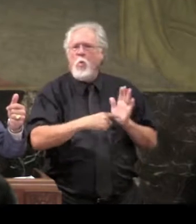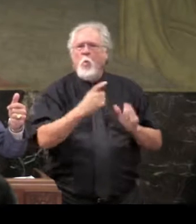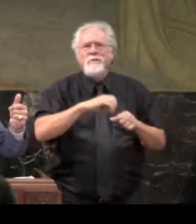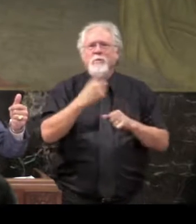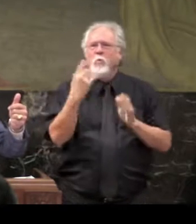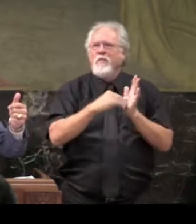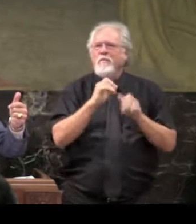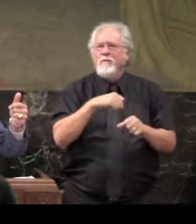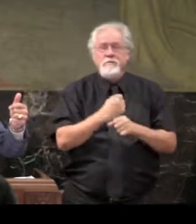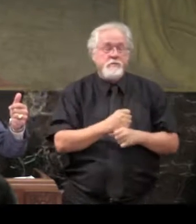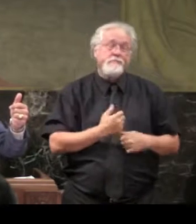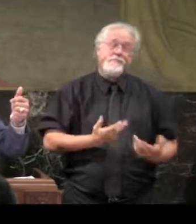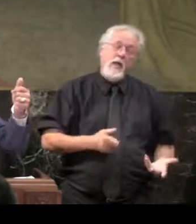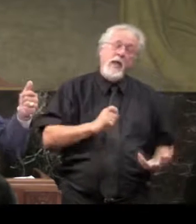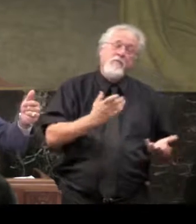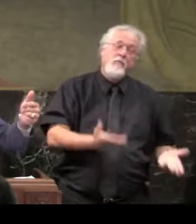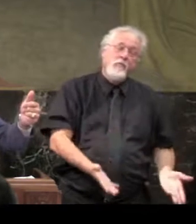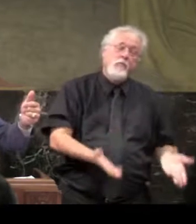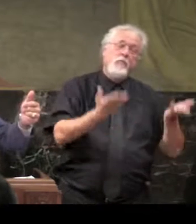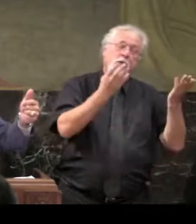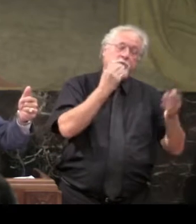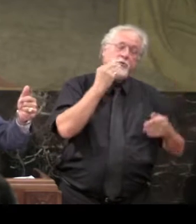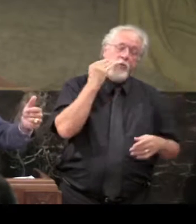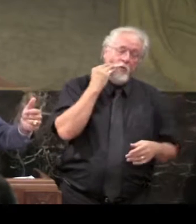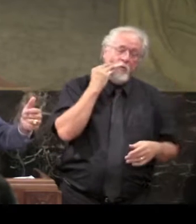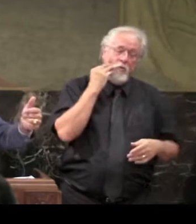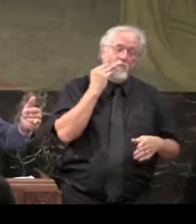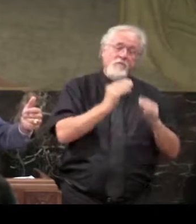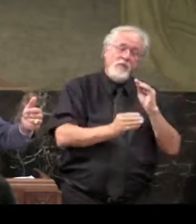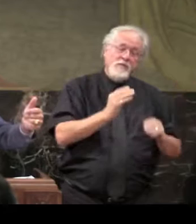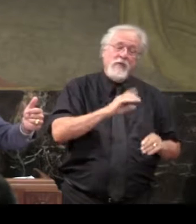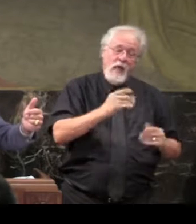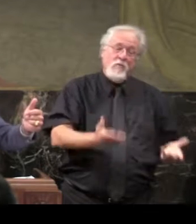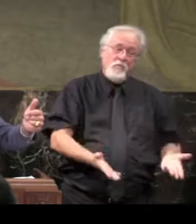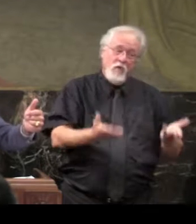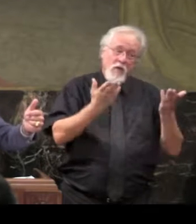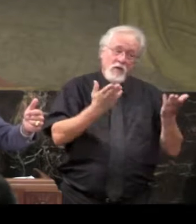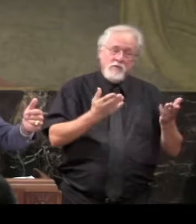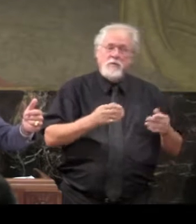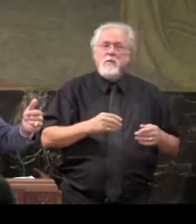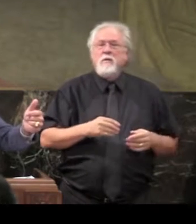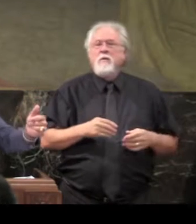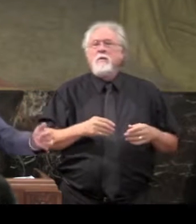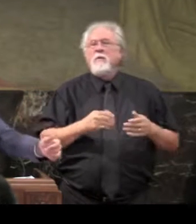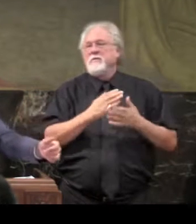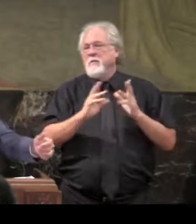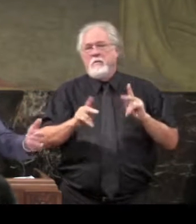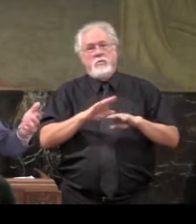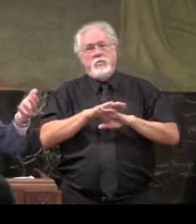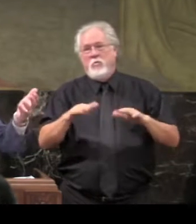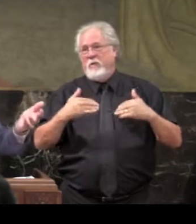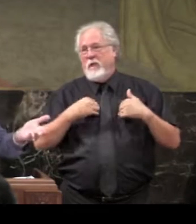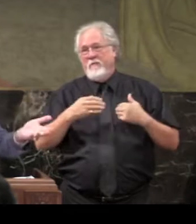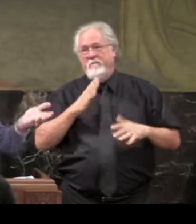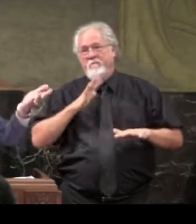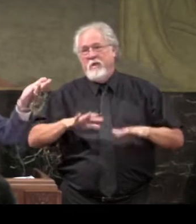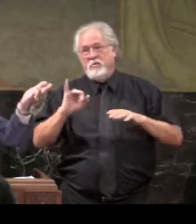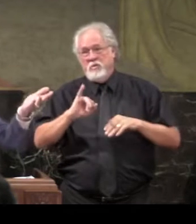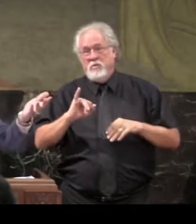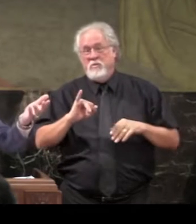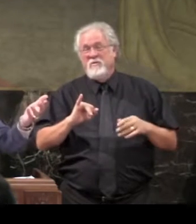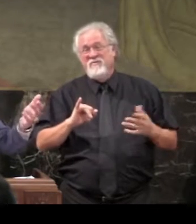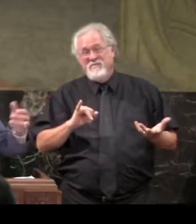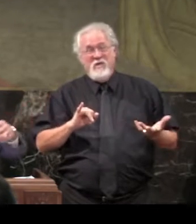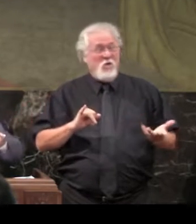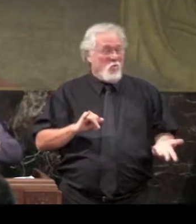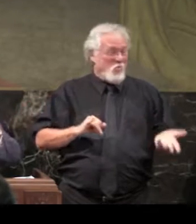flood event that one of the things they're going to have to do in addition to fixing their home without flood insurance, 80% of these people don't have flood insurance, is they're going to actually have to raise